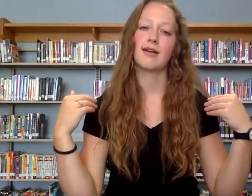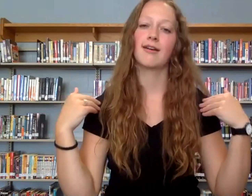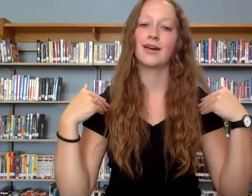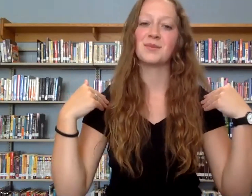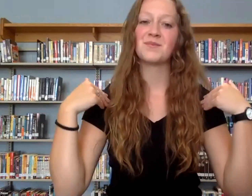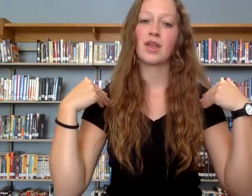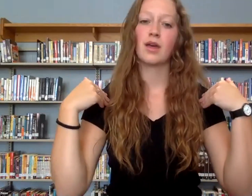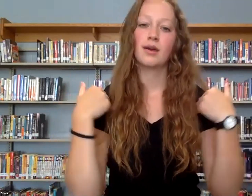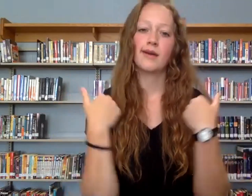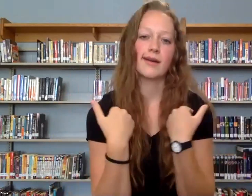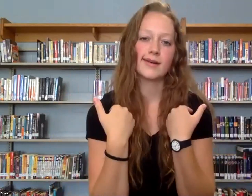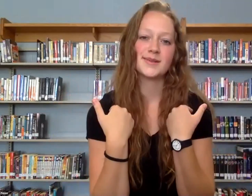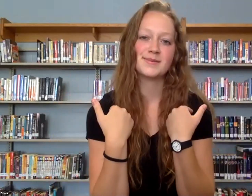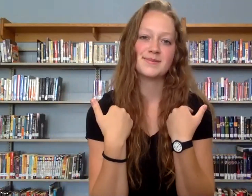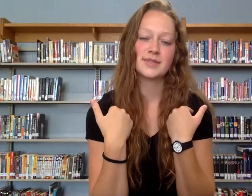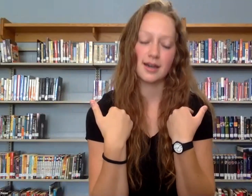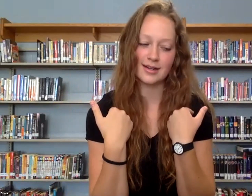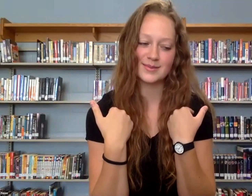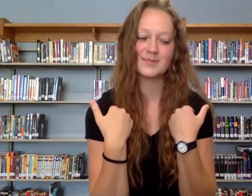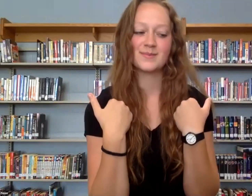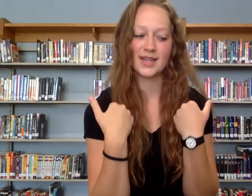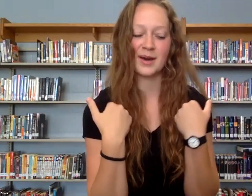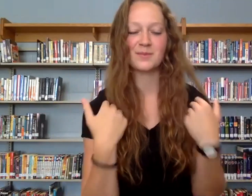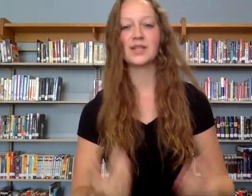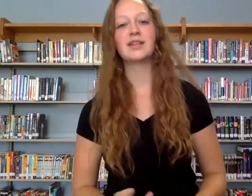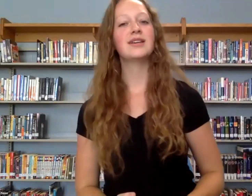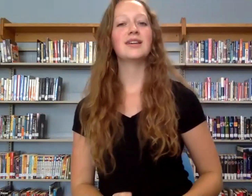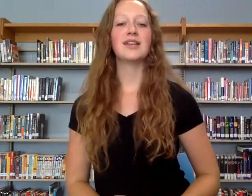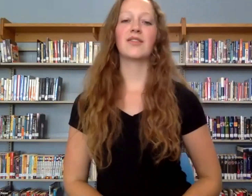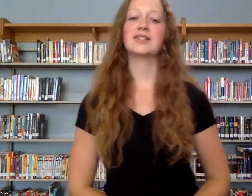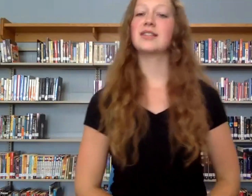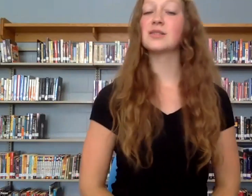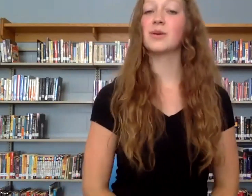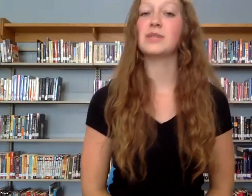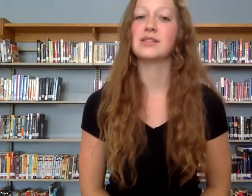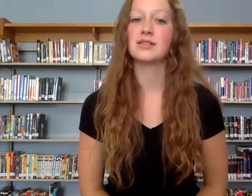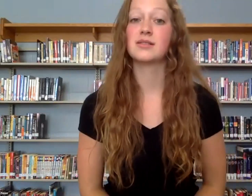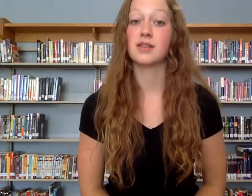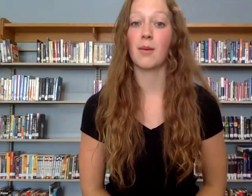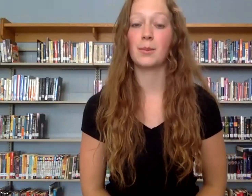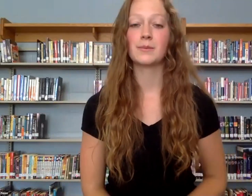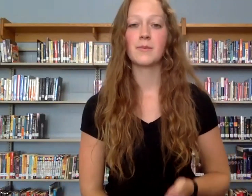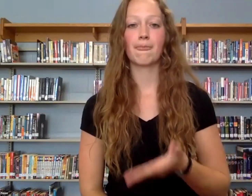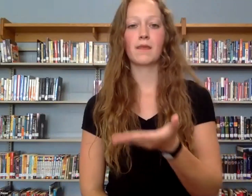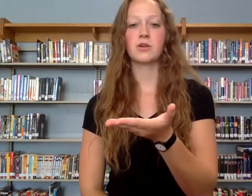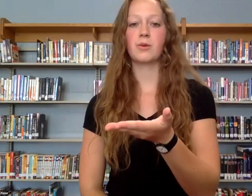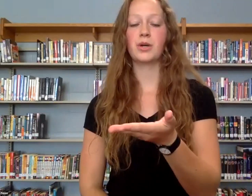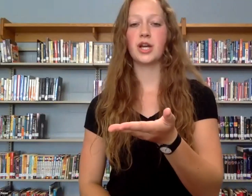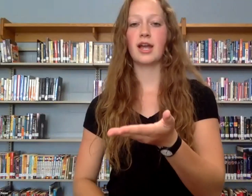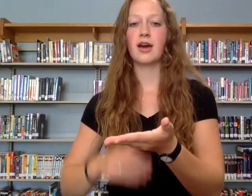all right? Tired. Okay. Now this next one means stop. So you put your hand out